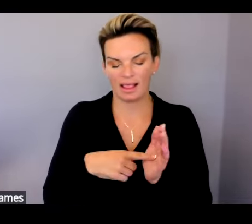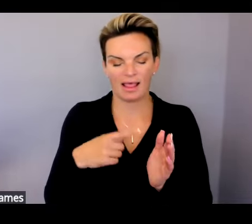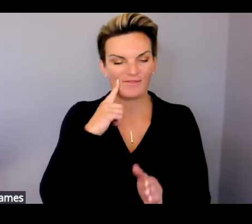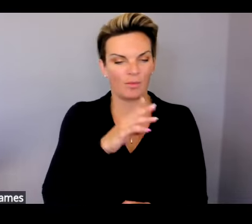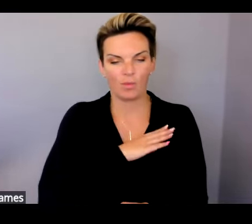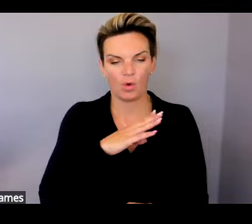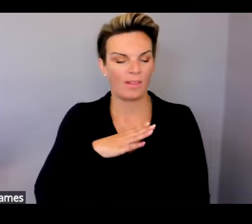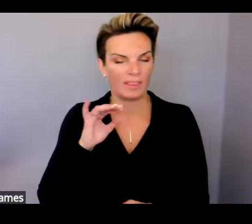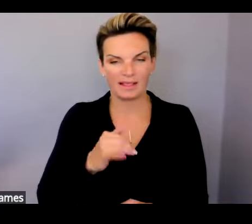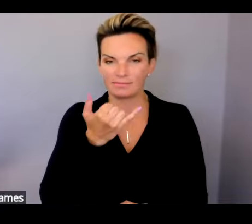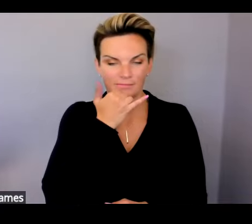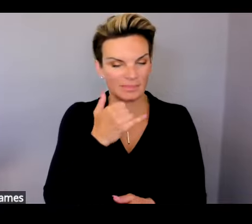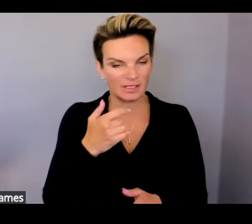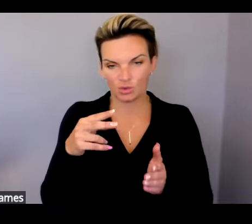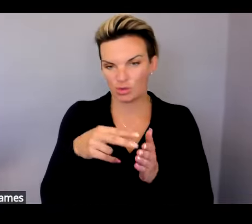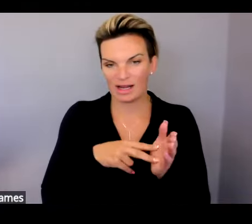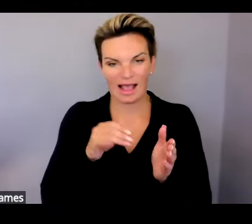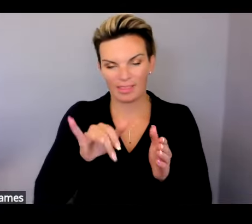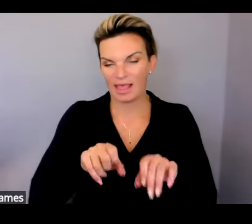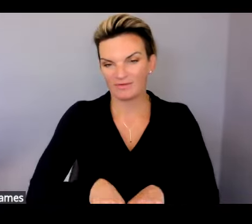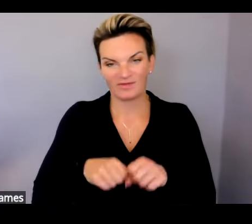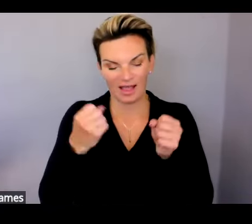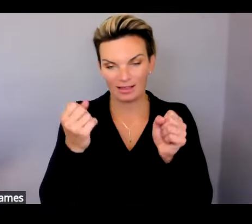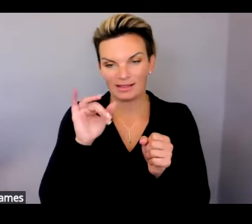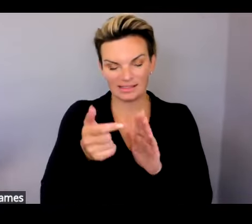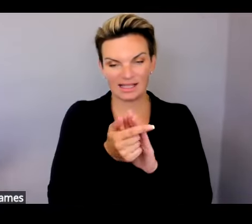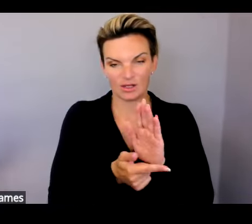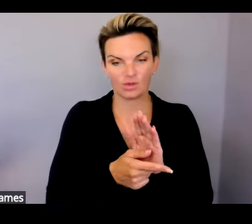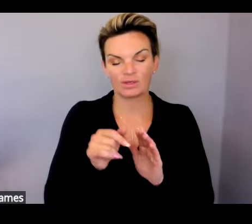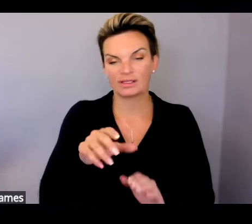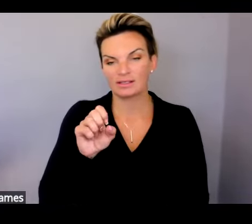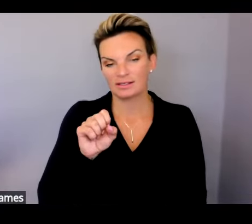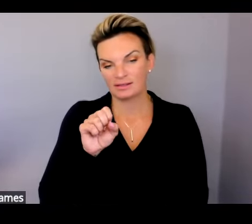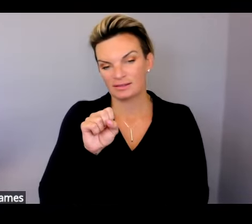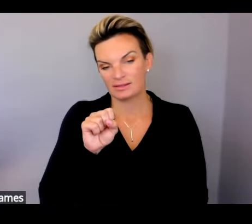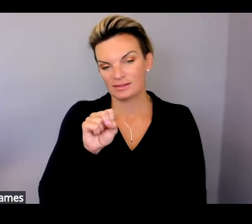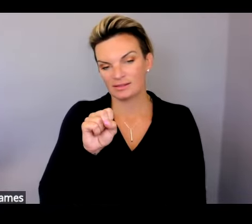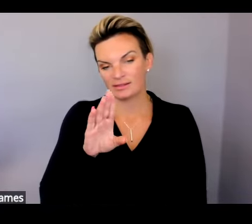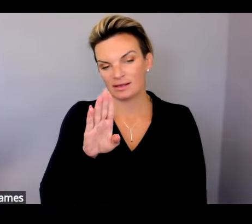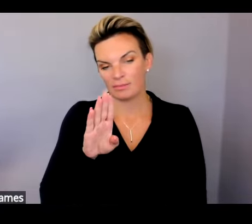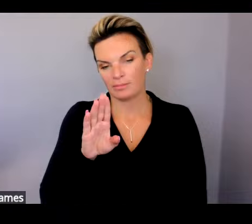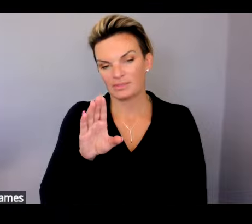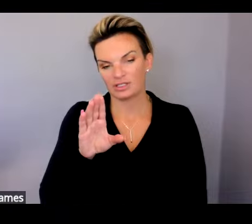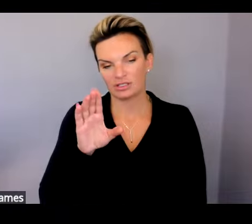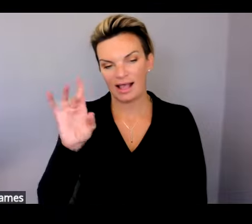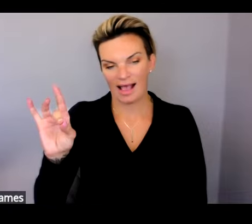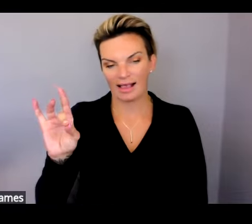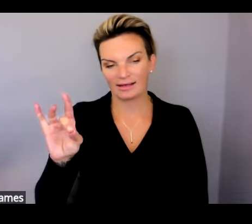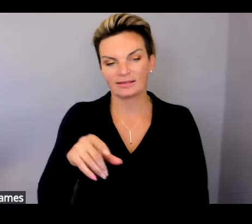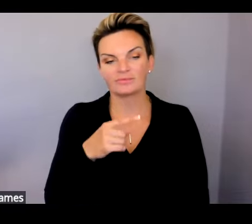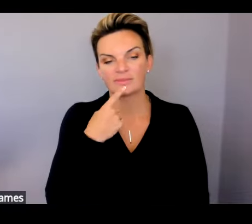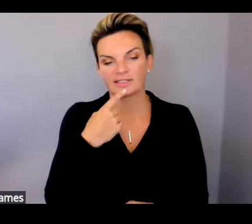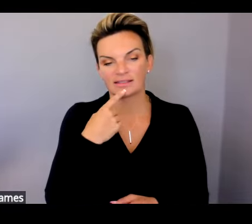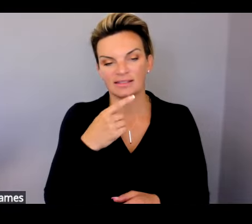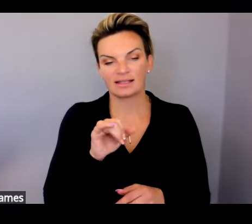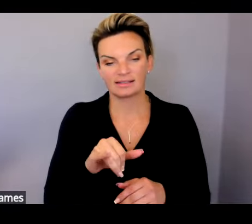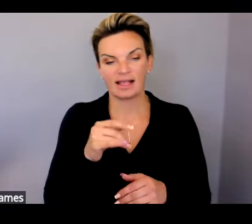the statute. The statute is very clear in subsection 8. It says if the Board of State Canvassers receives a sworn complaint in